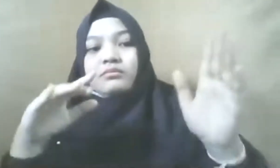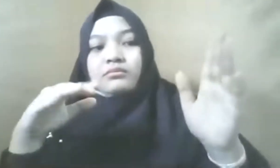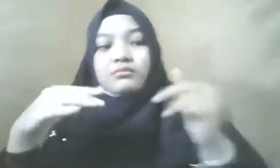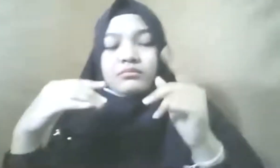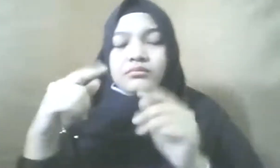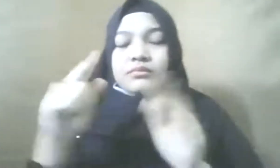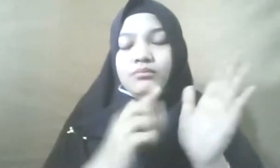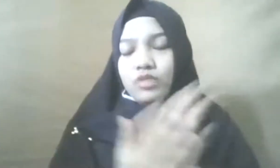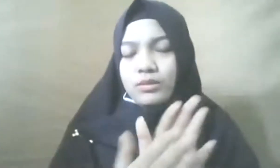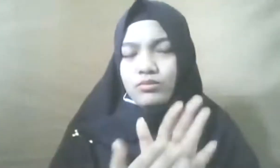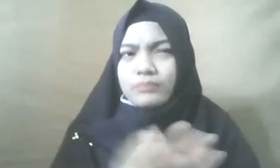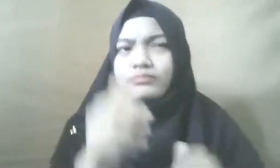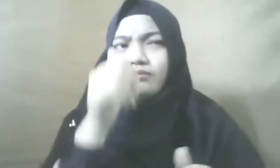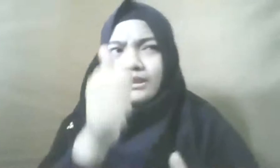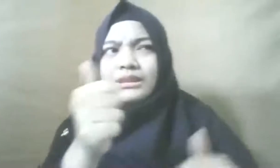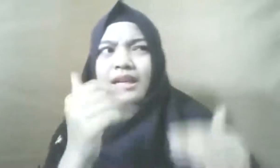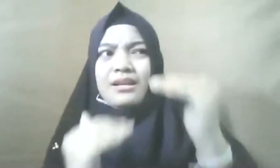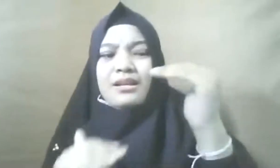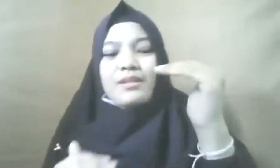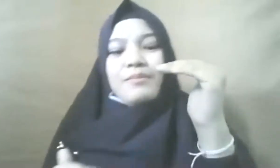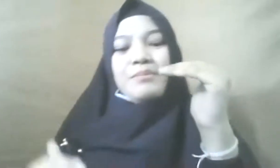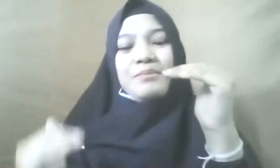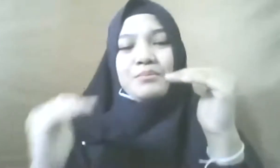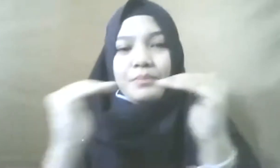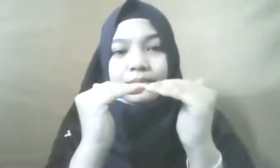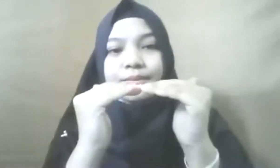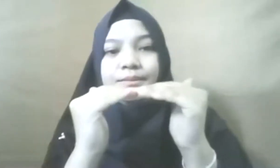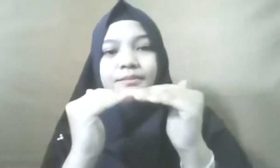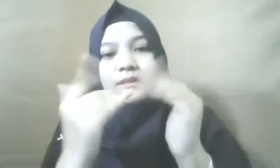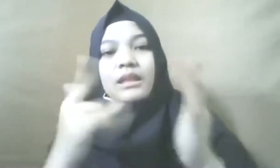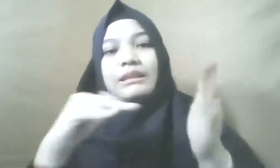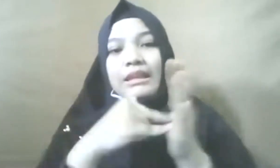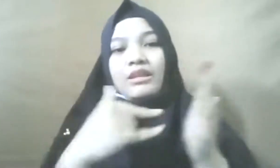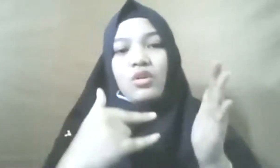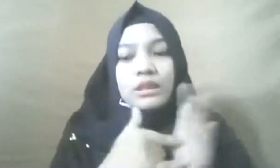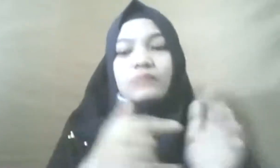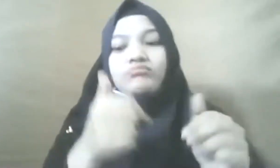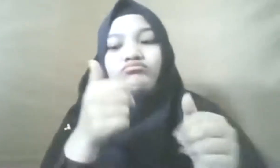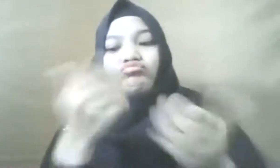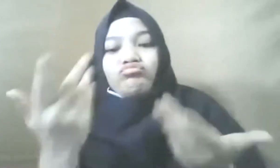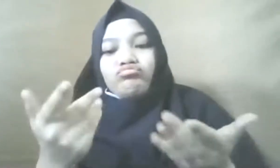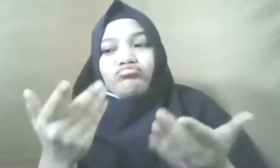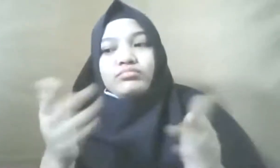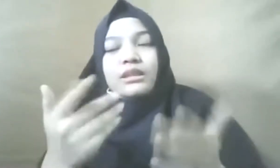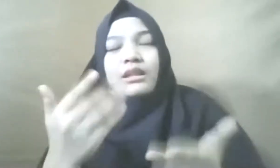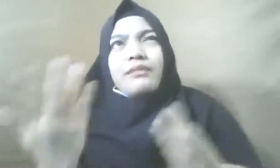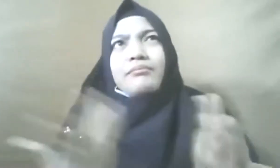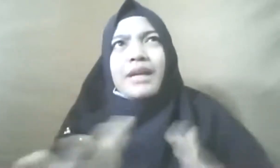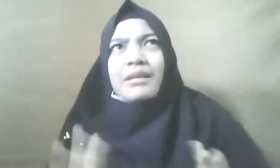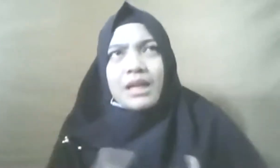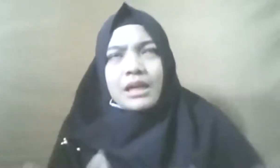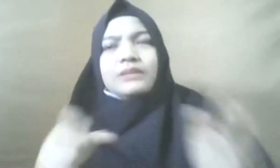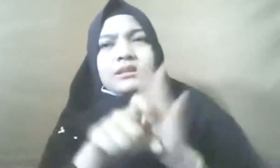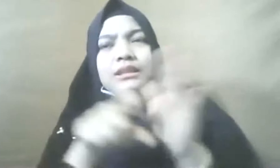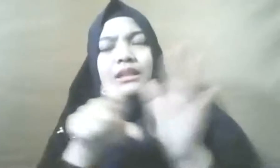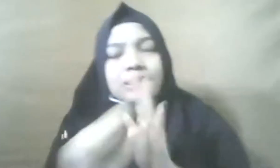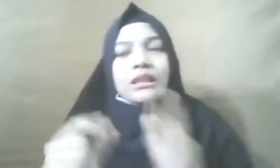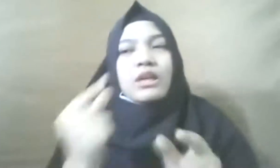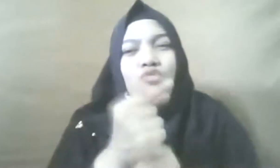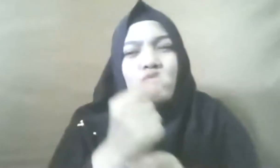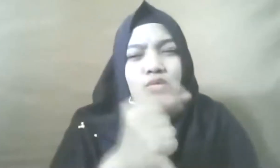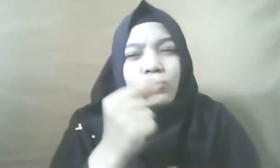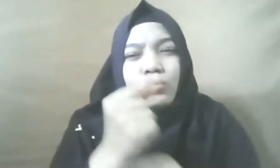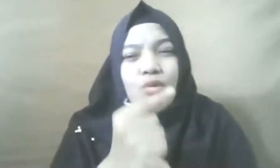the technology, or how they adjust the way they teach using the Zoom, for example, or